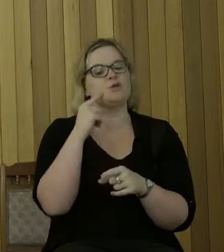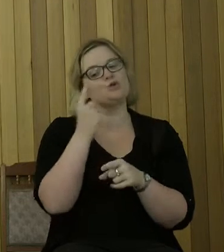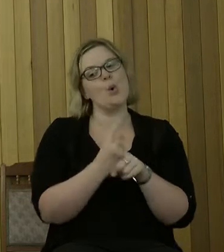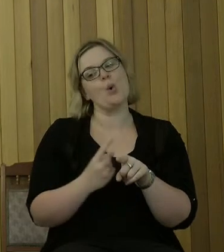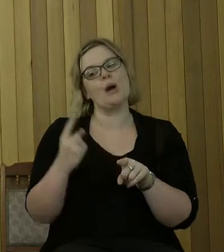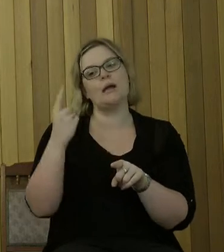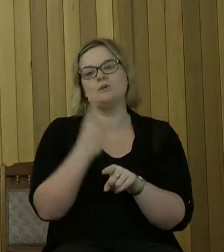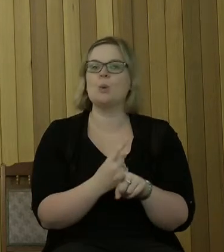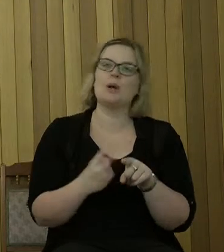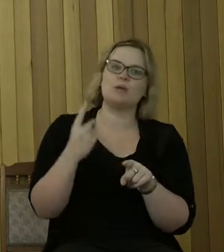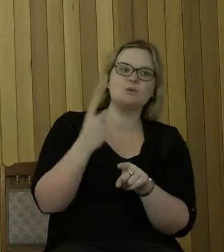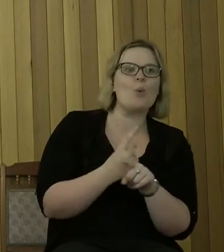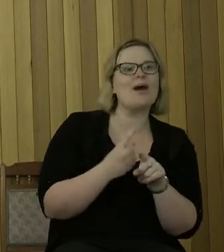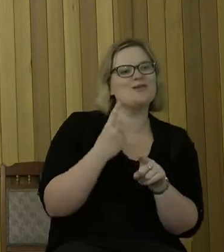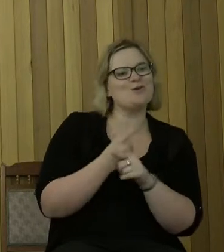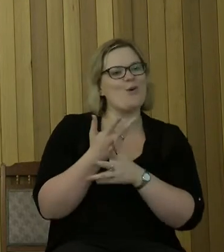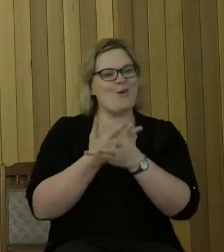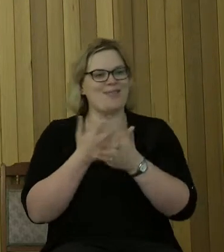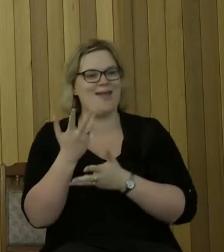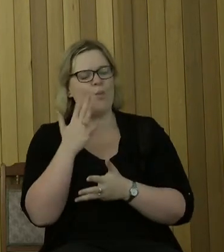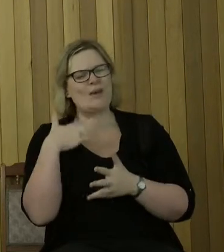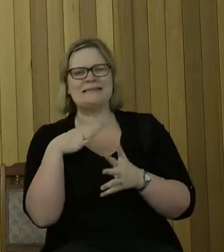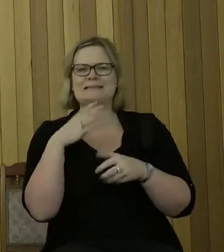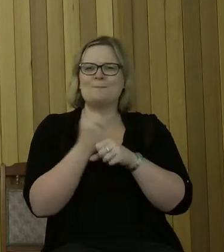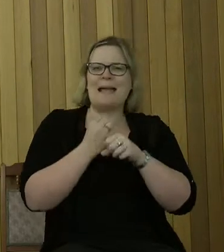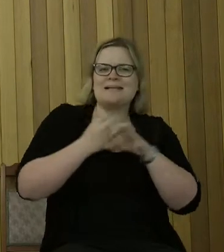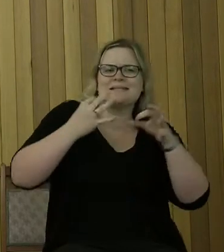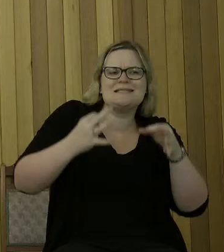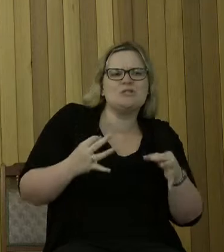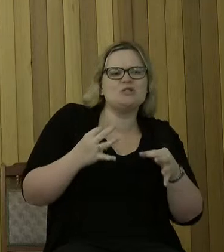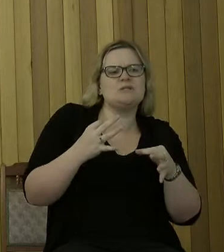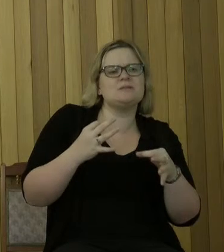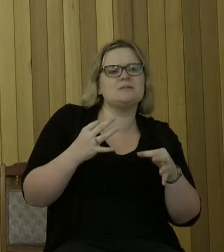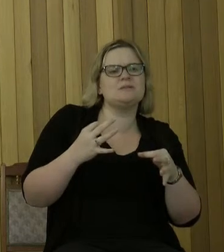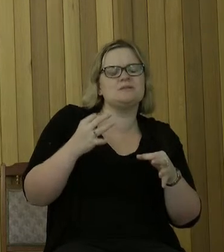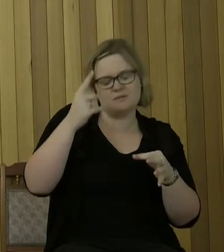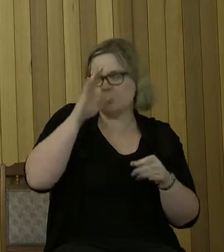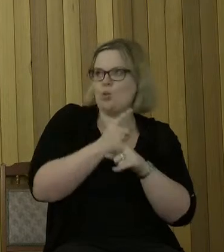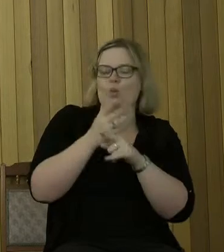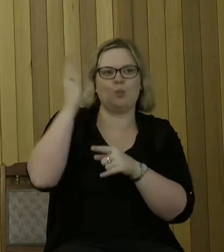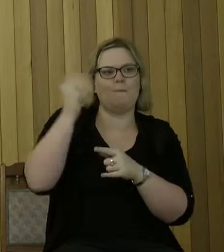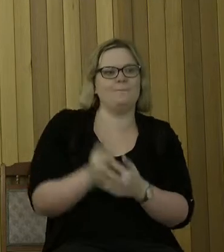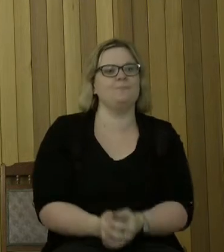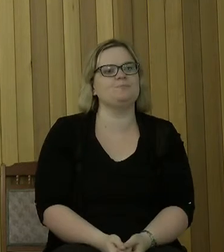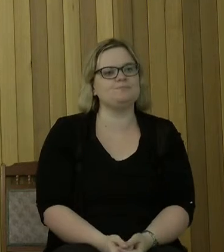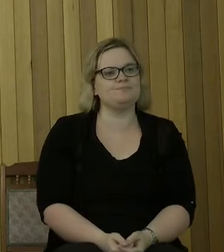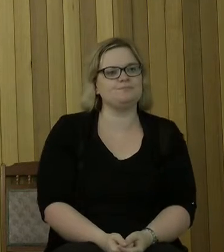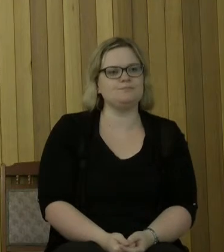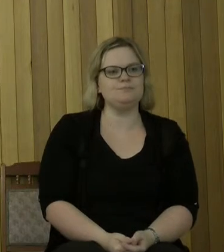Constantly talking to him. When we have a decision to make, then and there, talk to him.